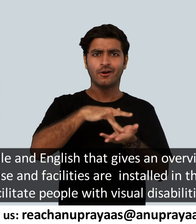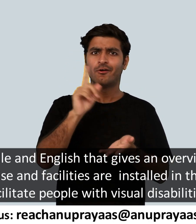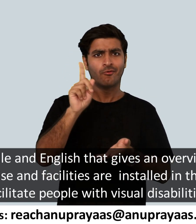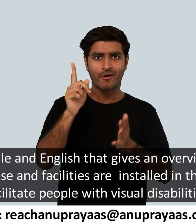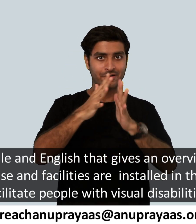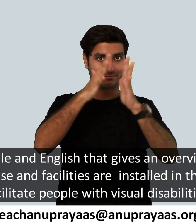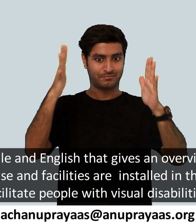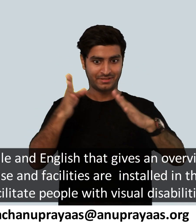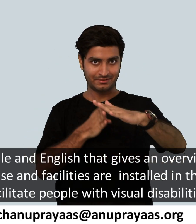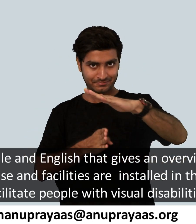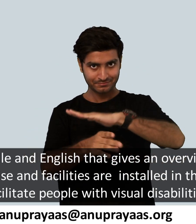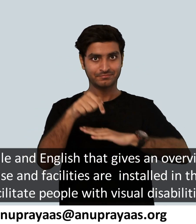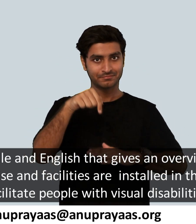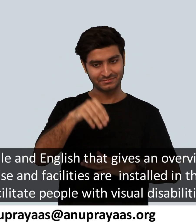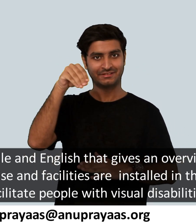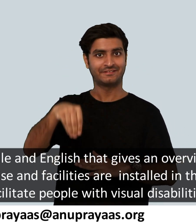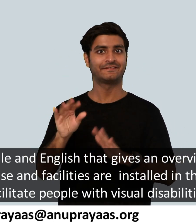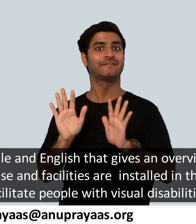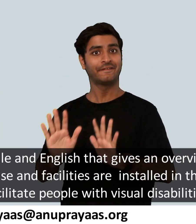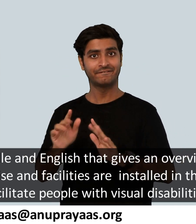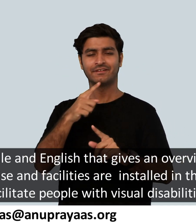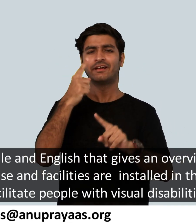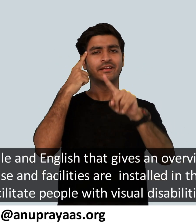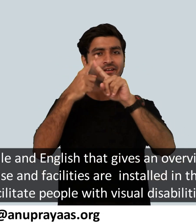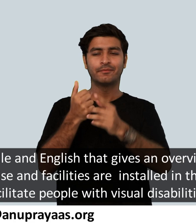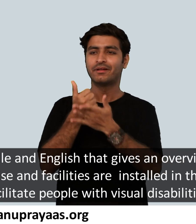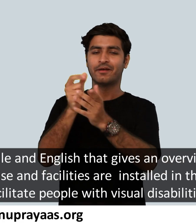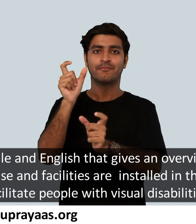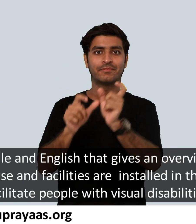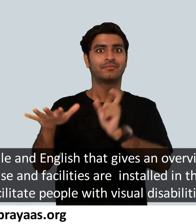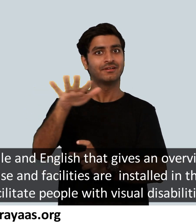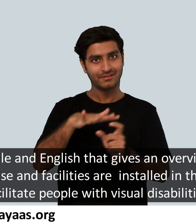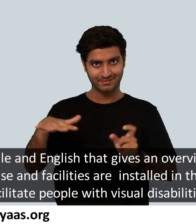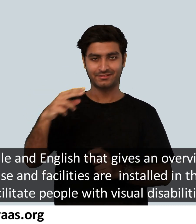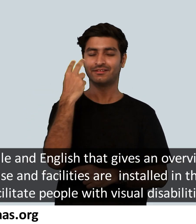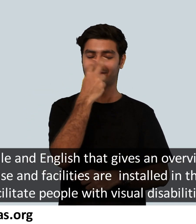to facilitate people with visual disabilities.